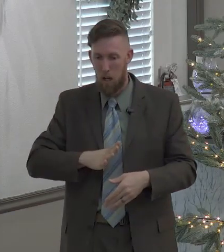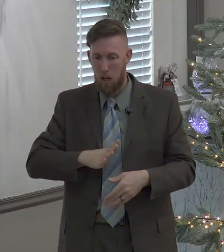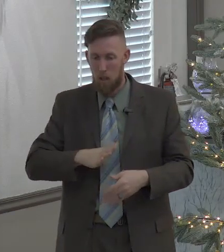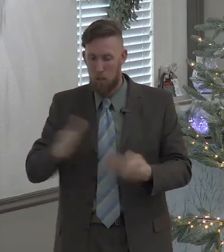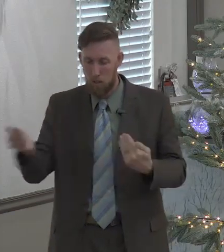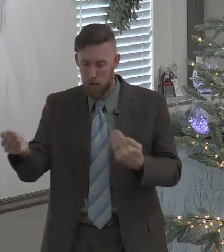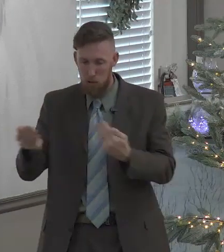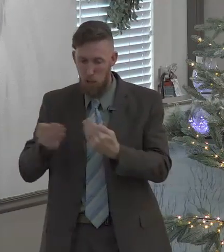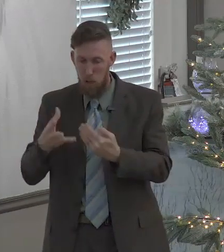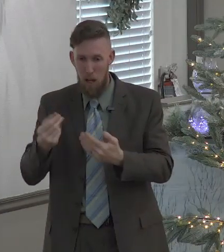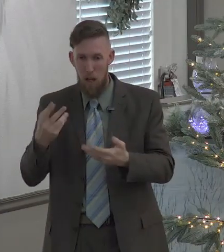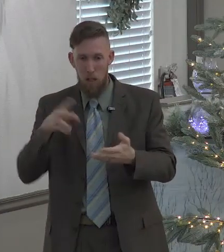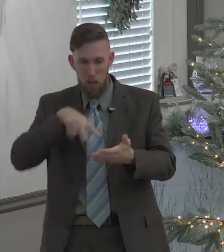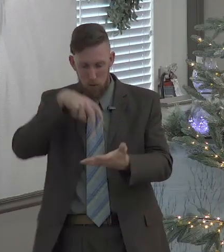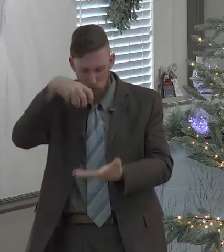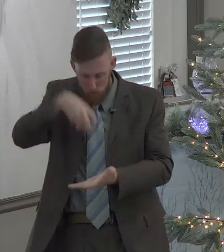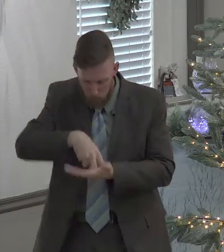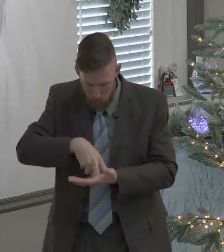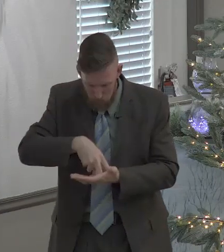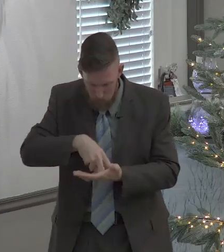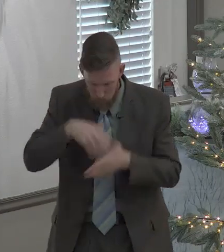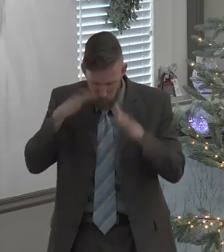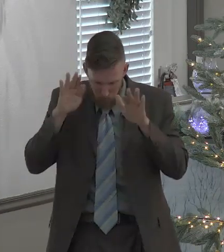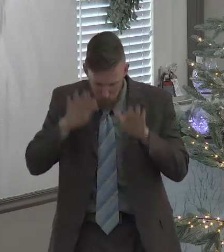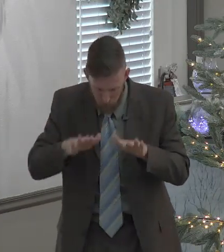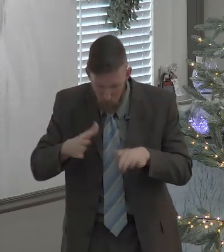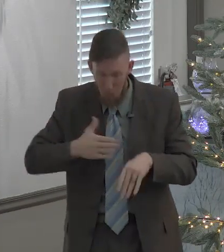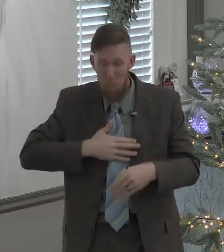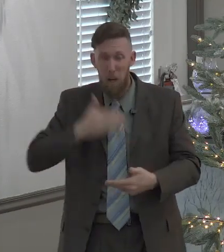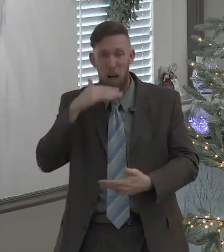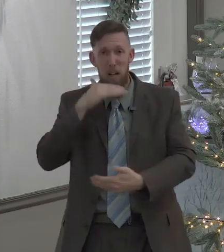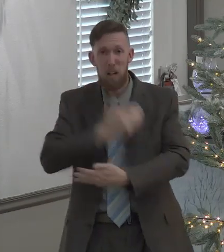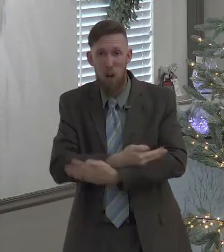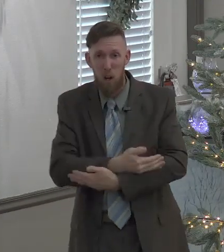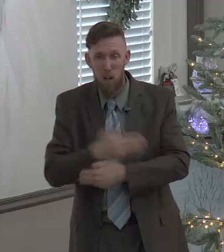by name, and when he saw him, he fell at his feet